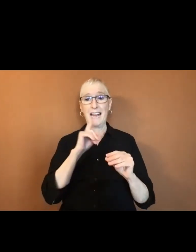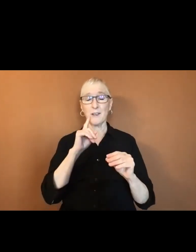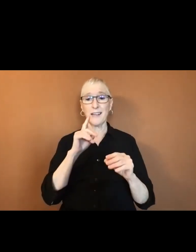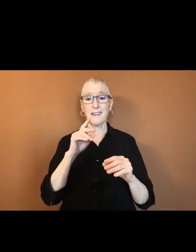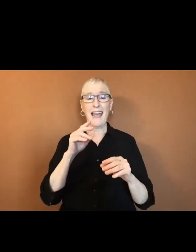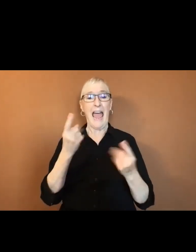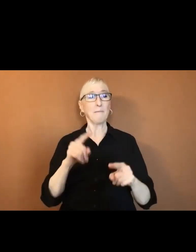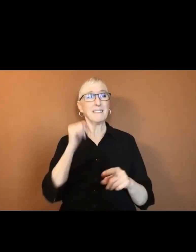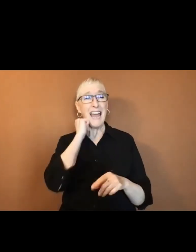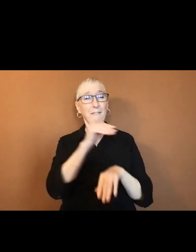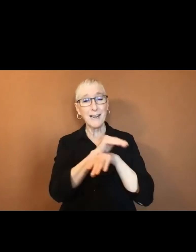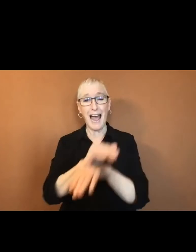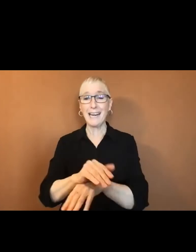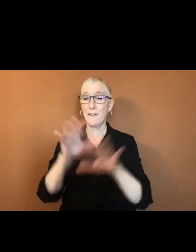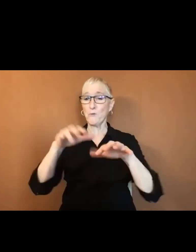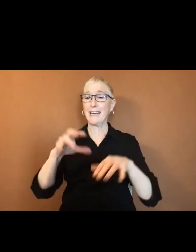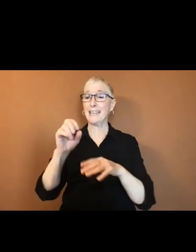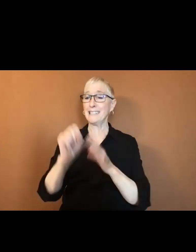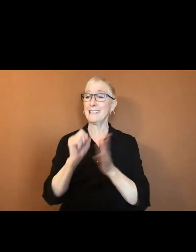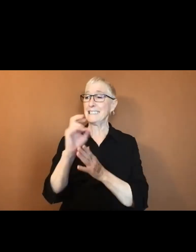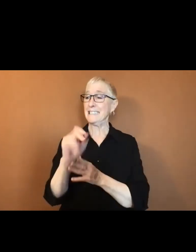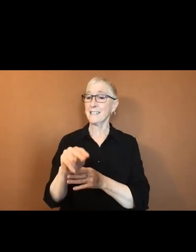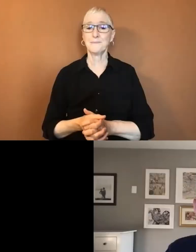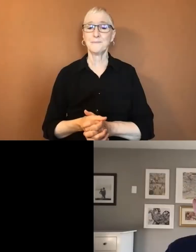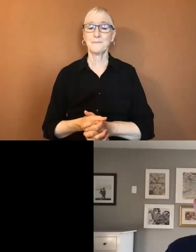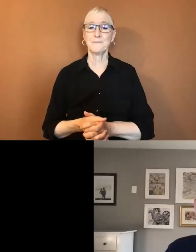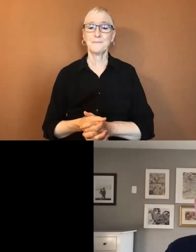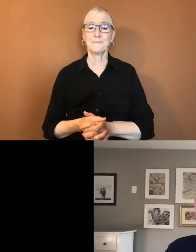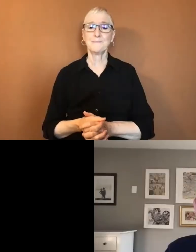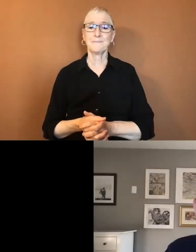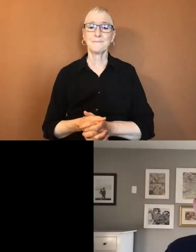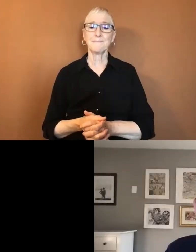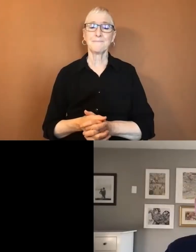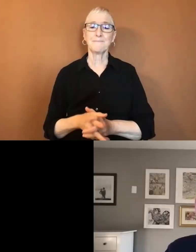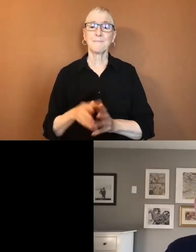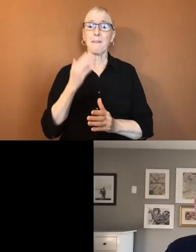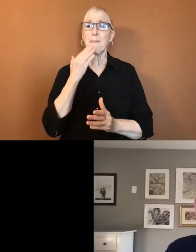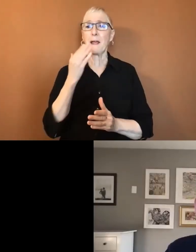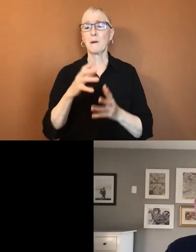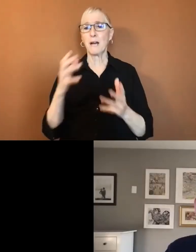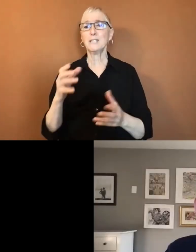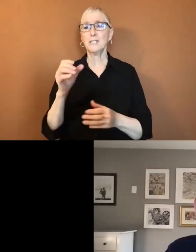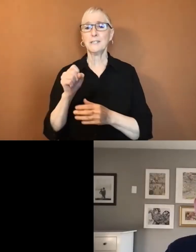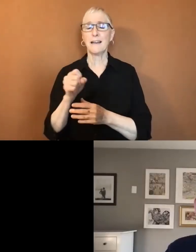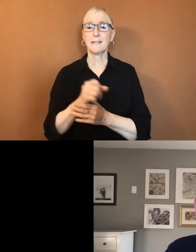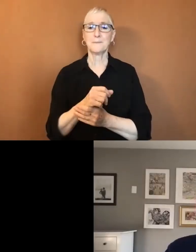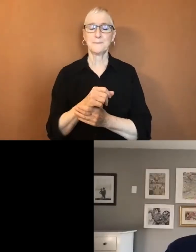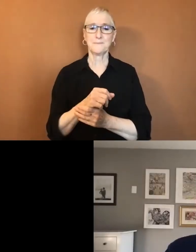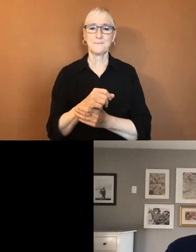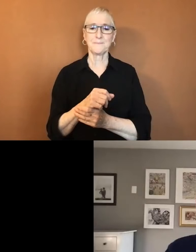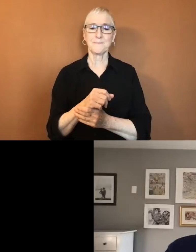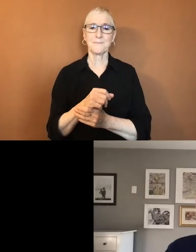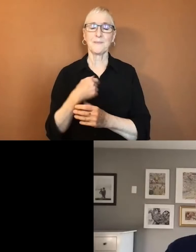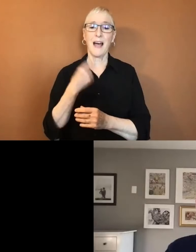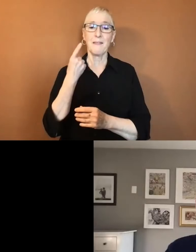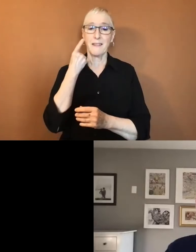rainy season in the forests of Central America. All right, thank you very much. Yeah, I